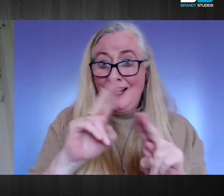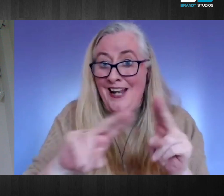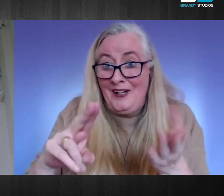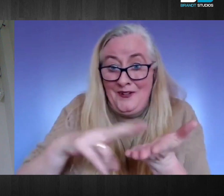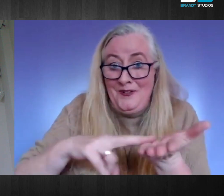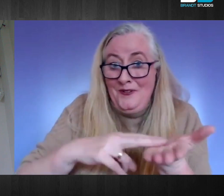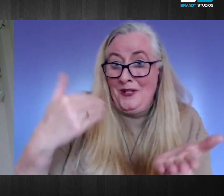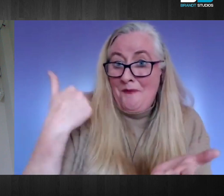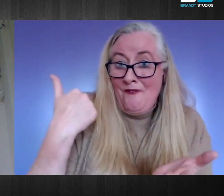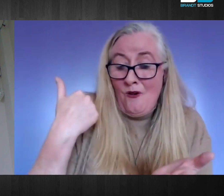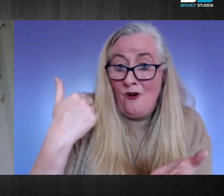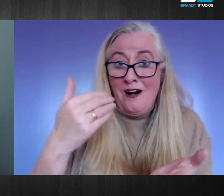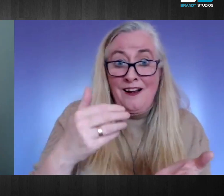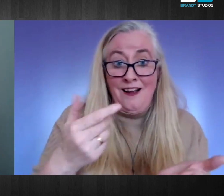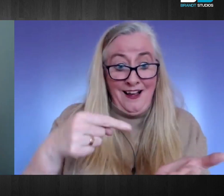dreadful.